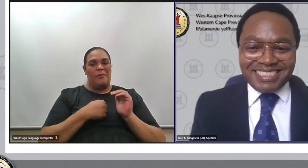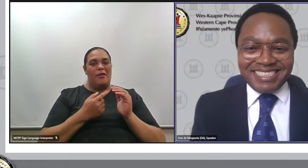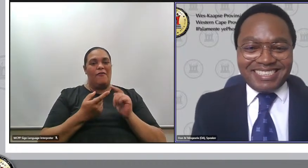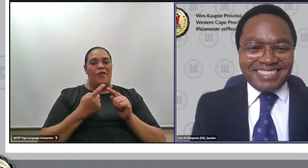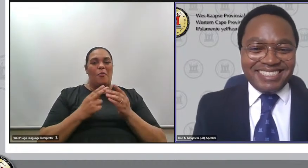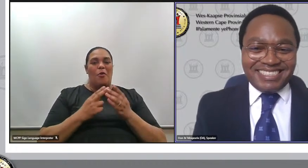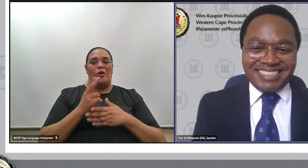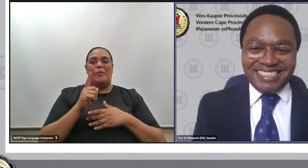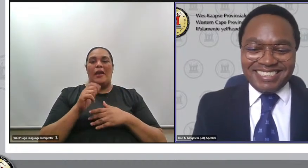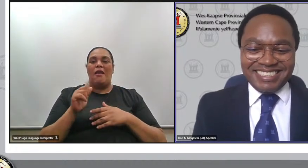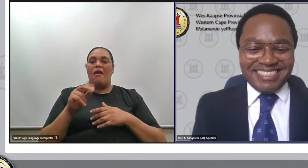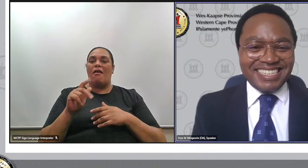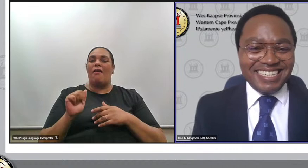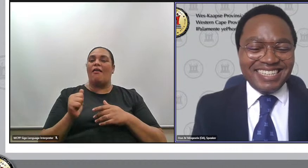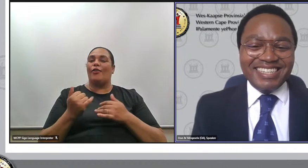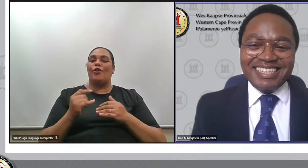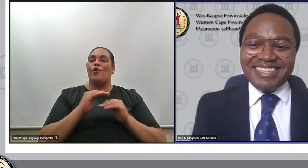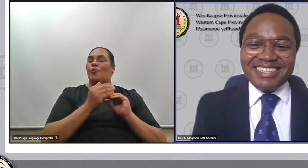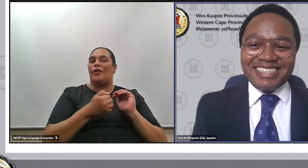today.